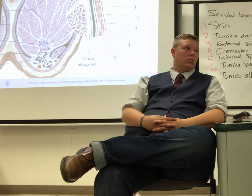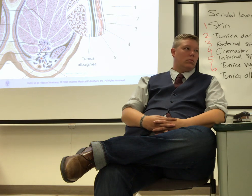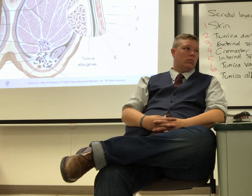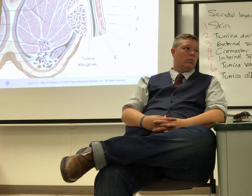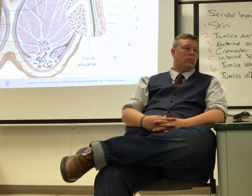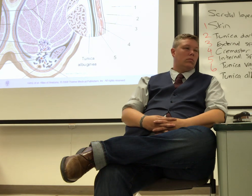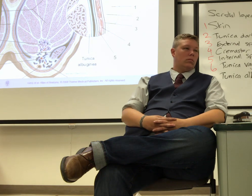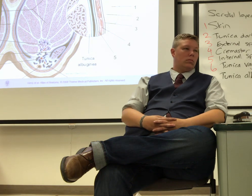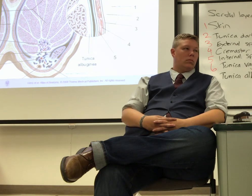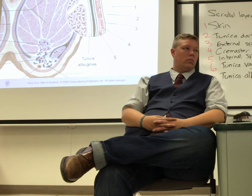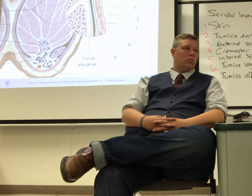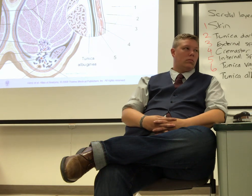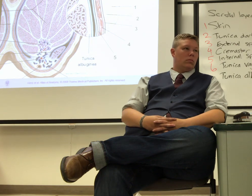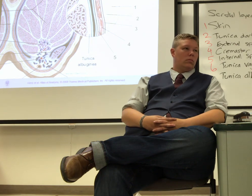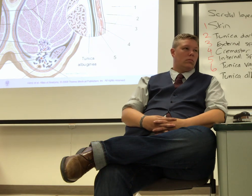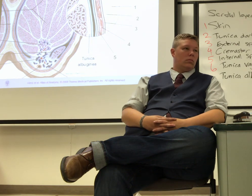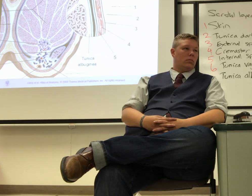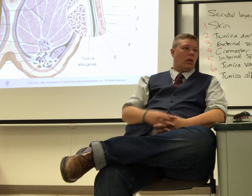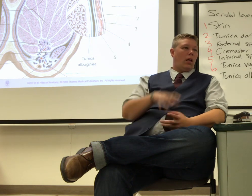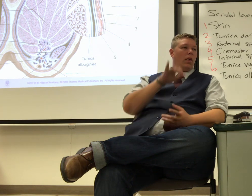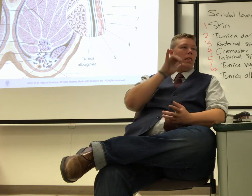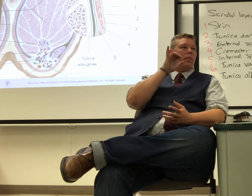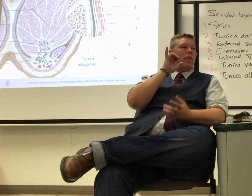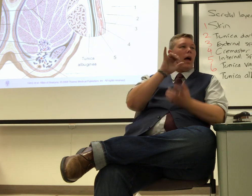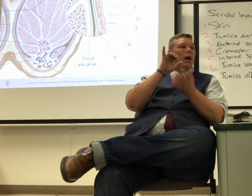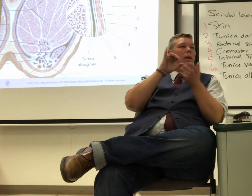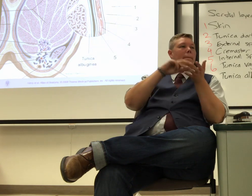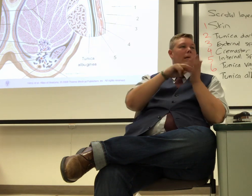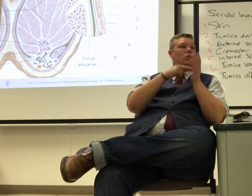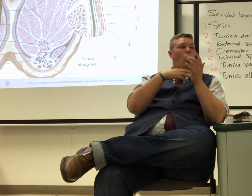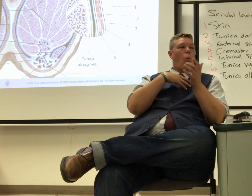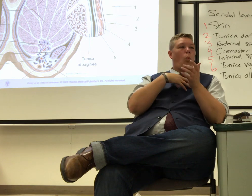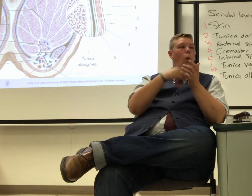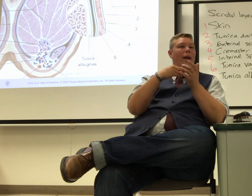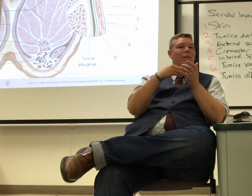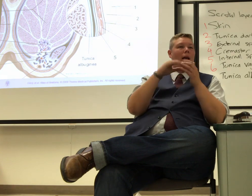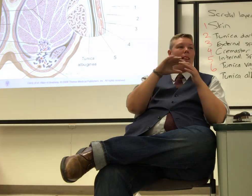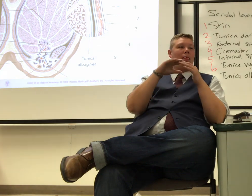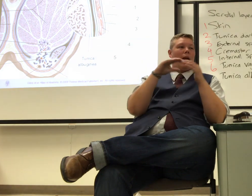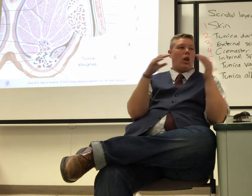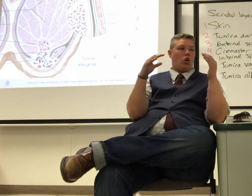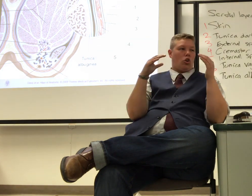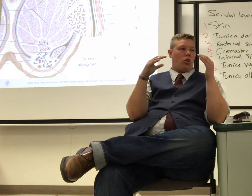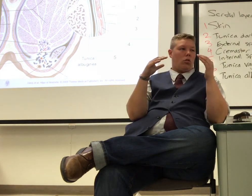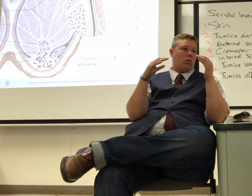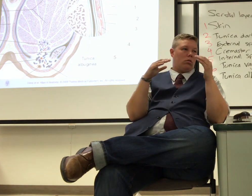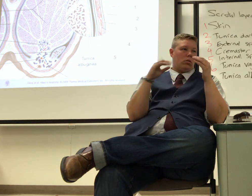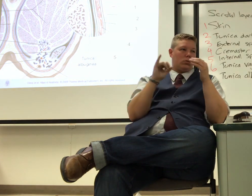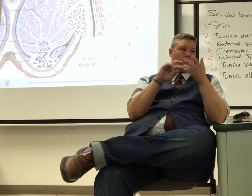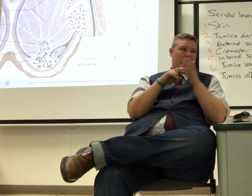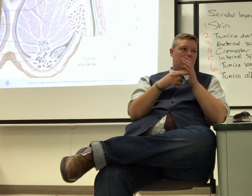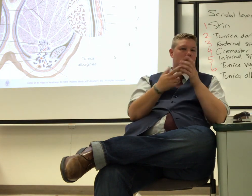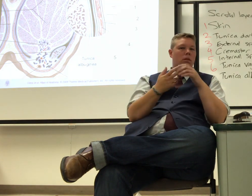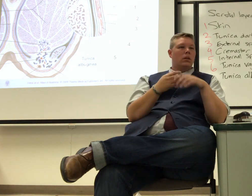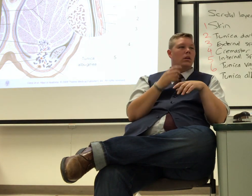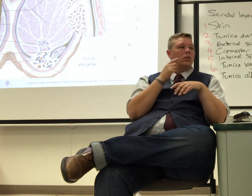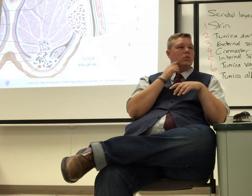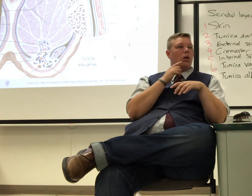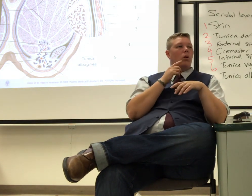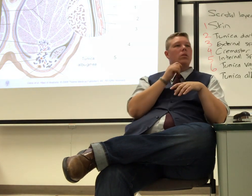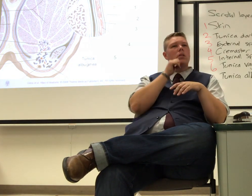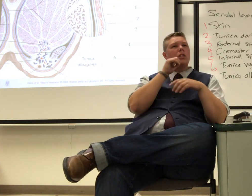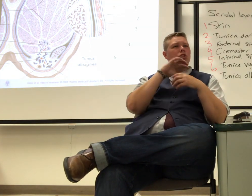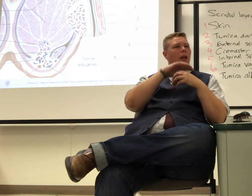albuginea. Basically, that term means white layer. It's the deepest one. However, that layer is not just a layer